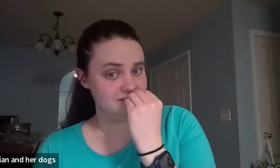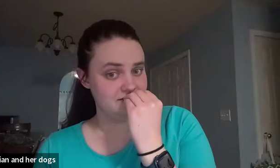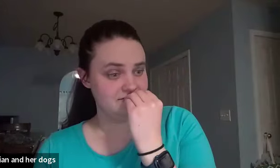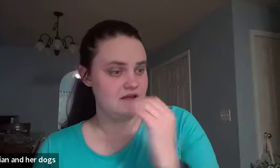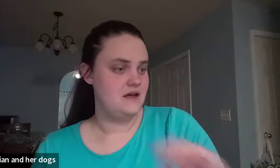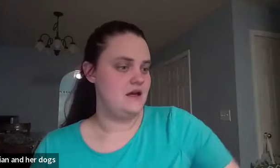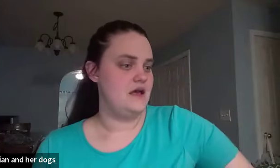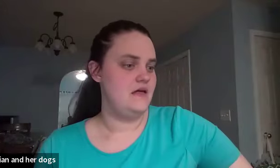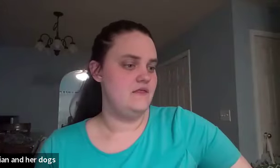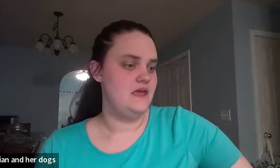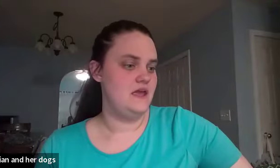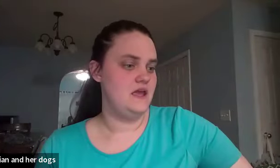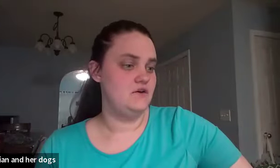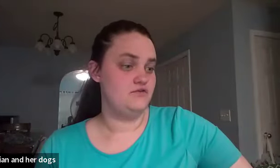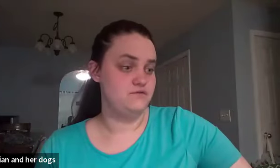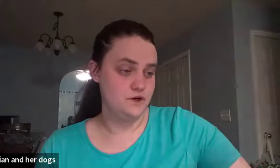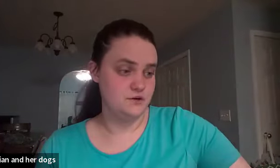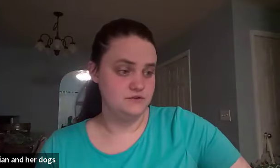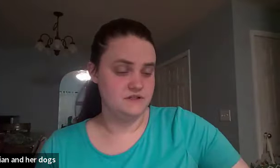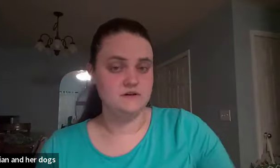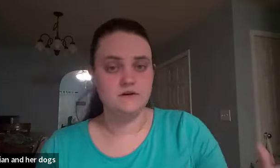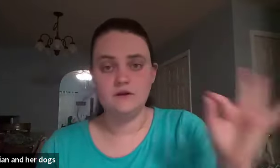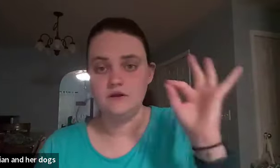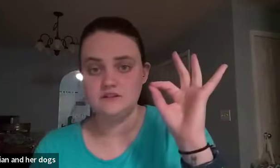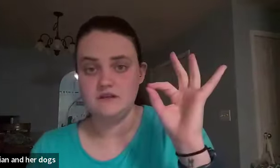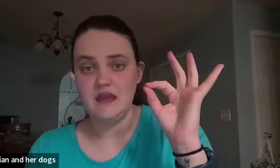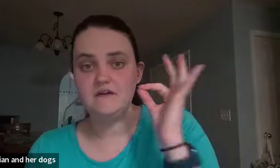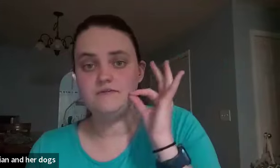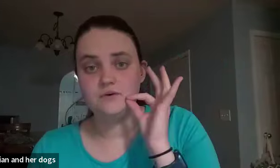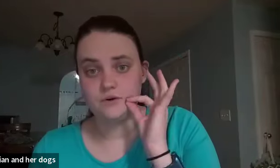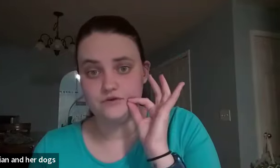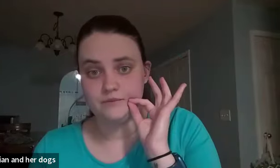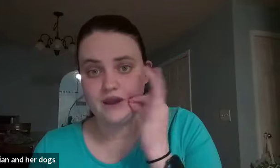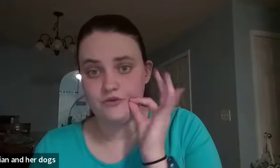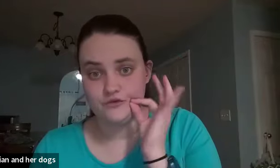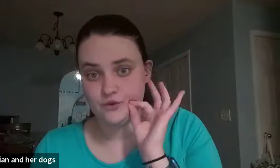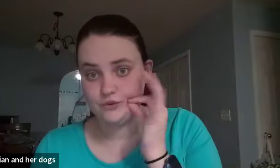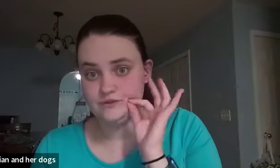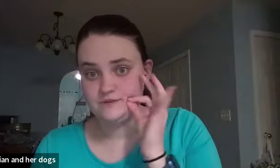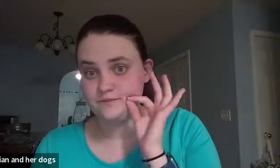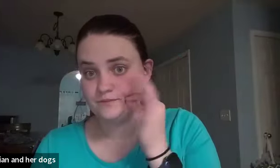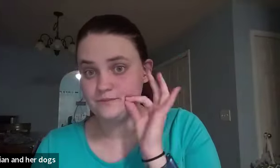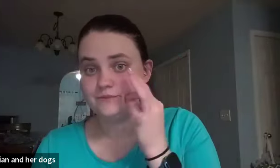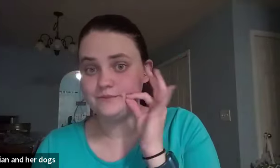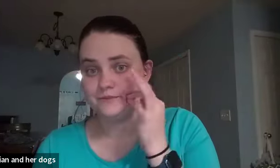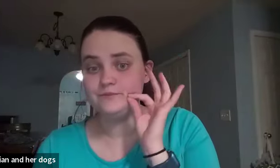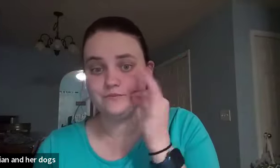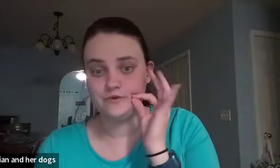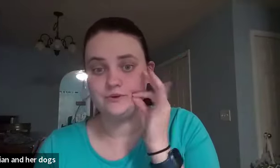eat. And then fruit. So the F, corner of your mouth, fruit.